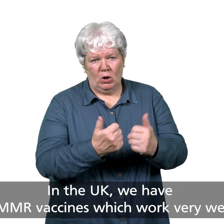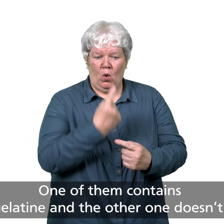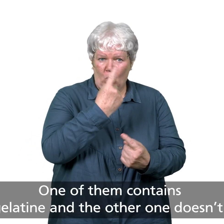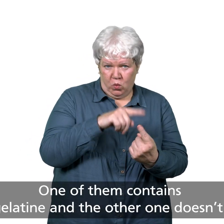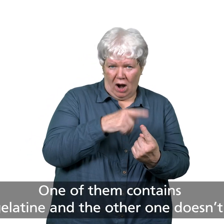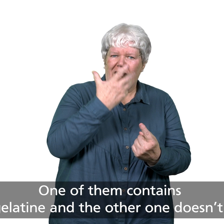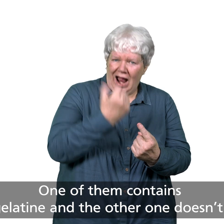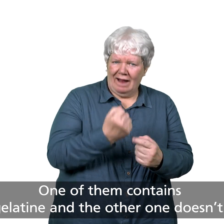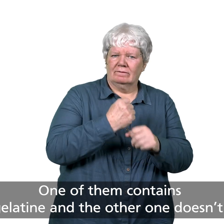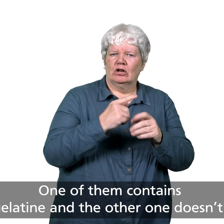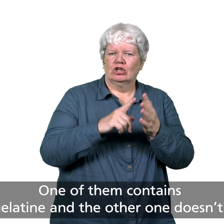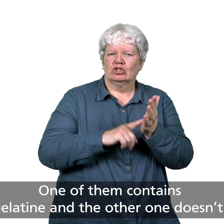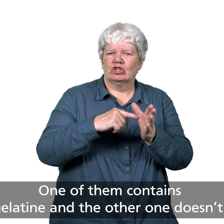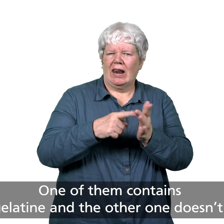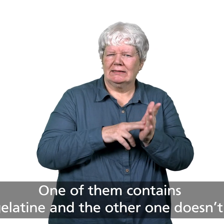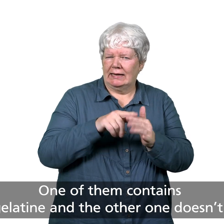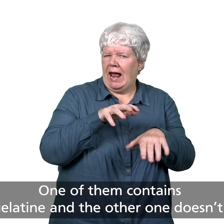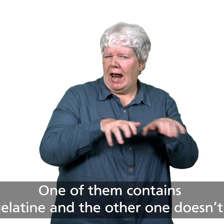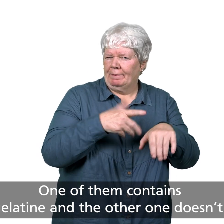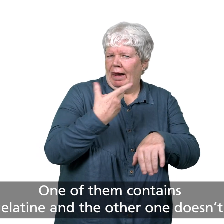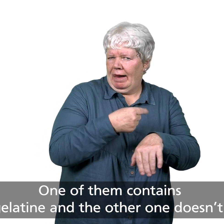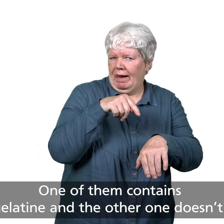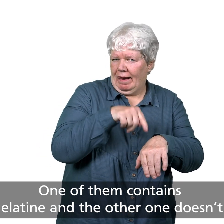One of them contains gelatine and the other one doesn't.